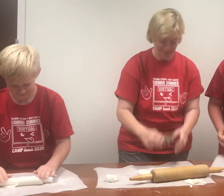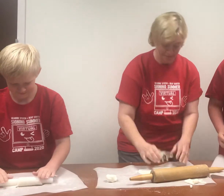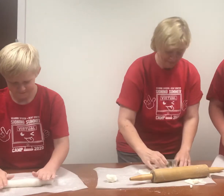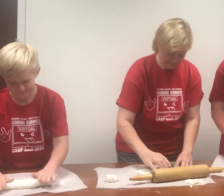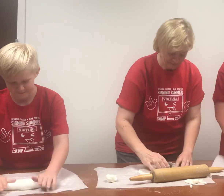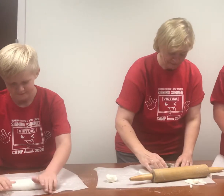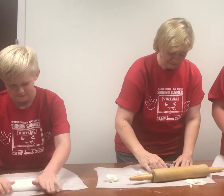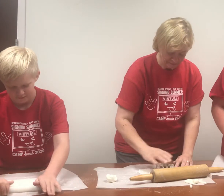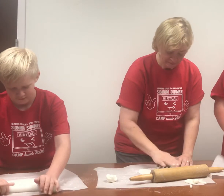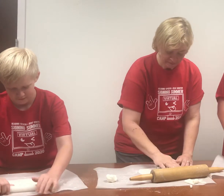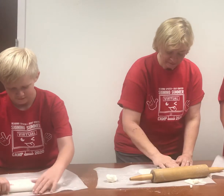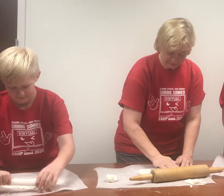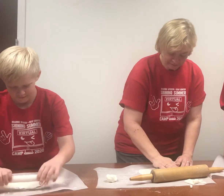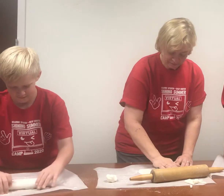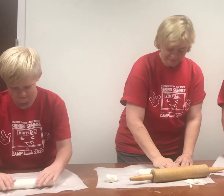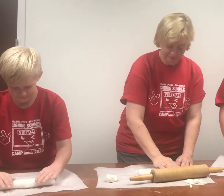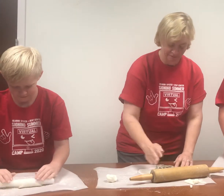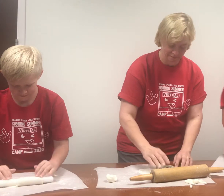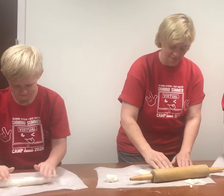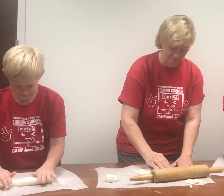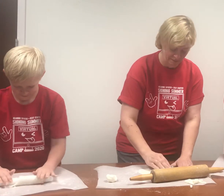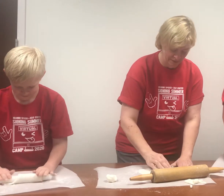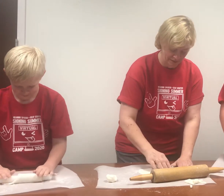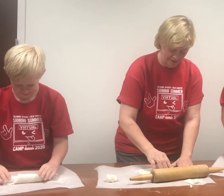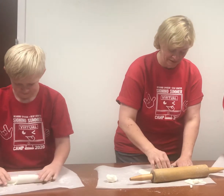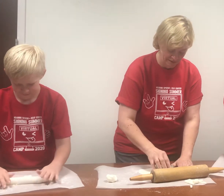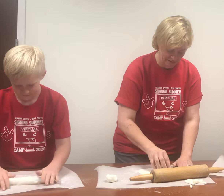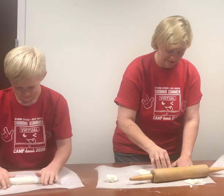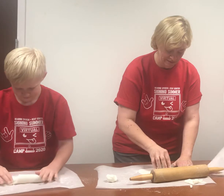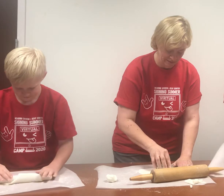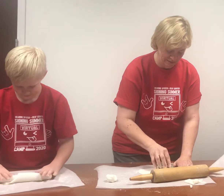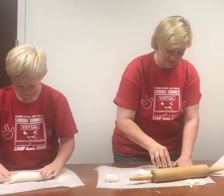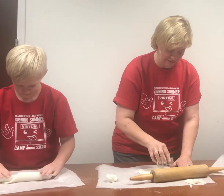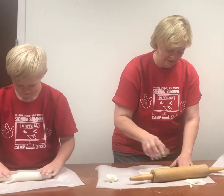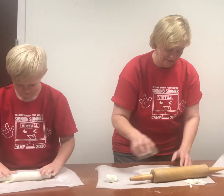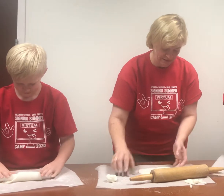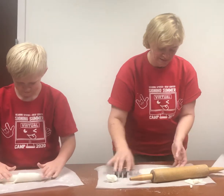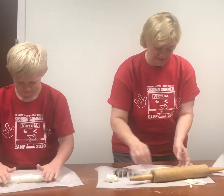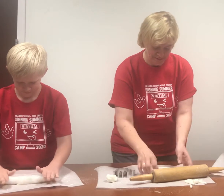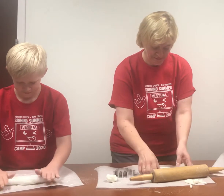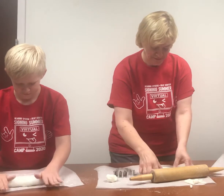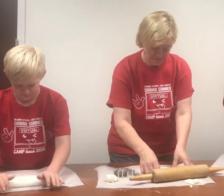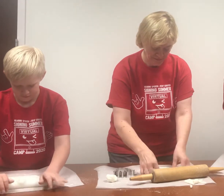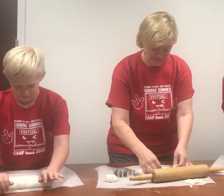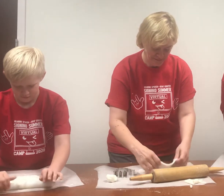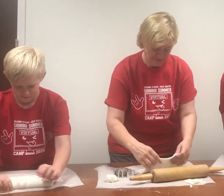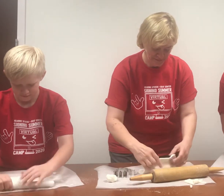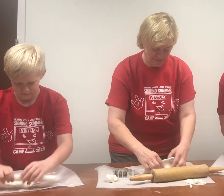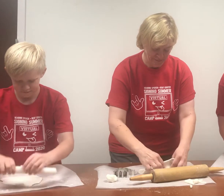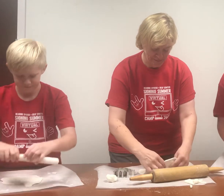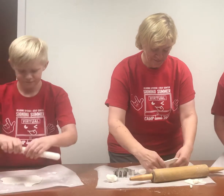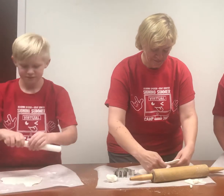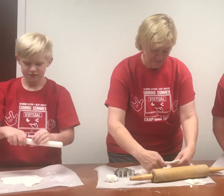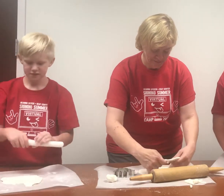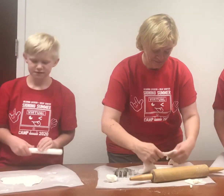All right, so here's the hand shape. So I put it in the middle of the